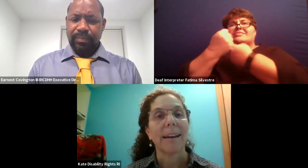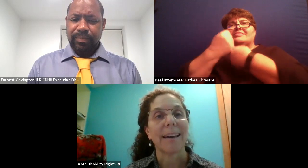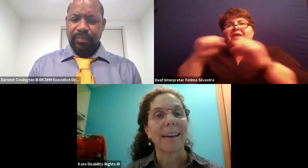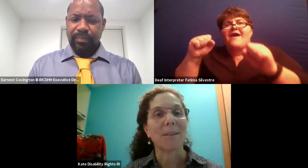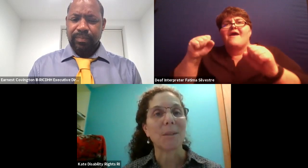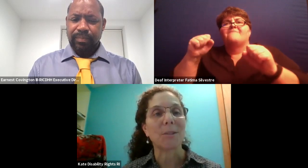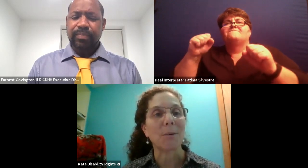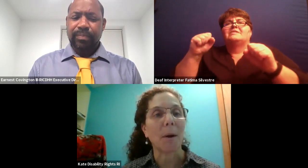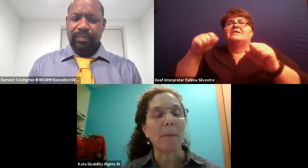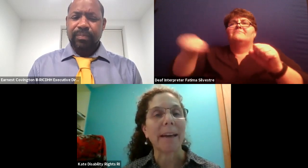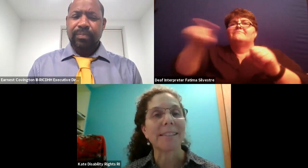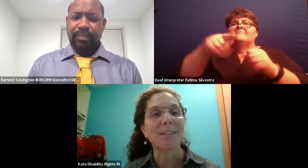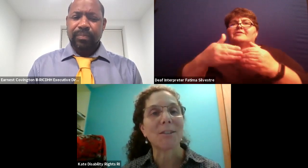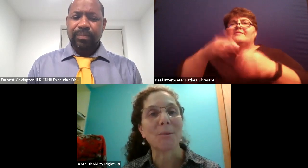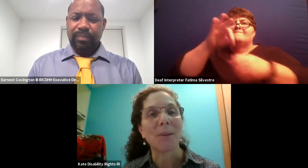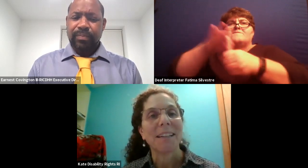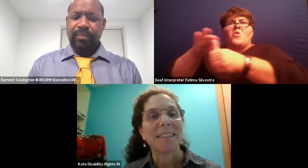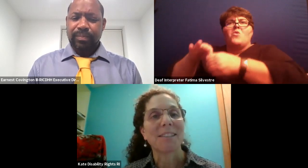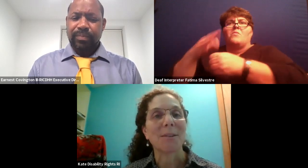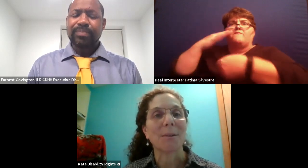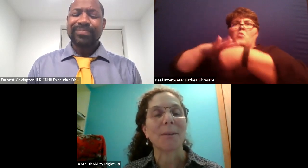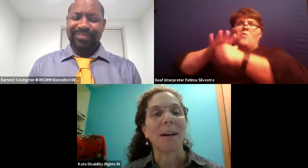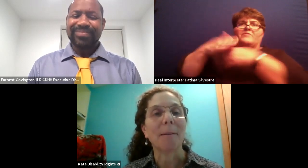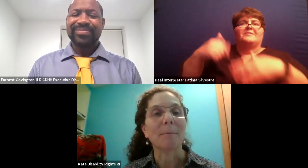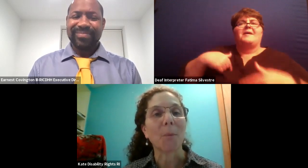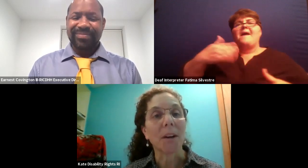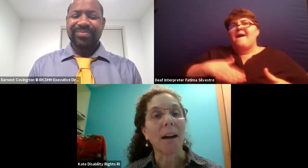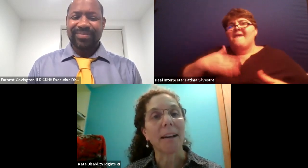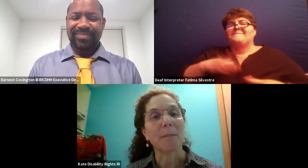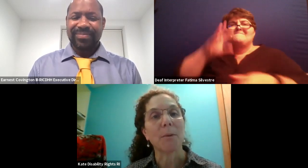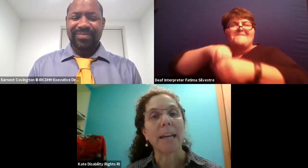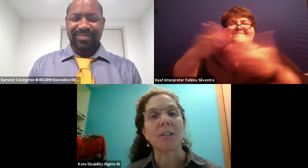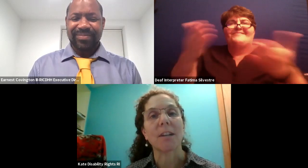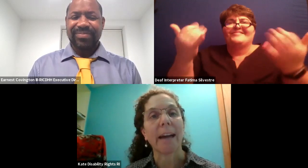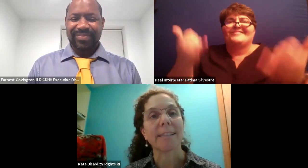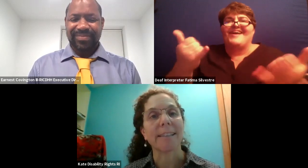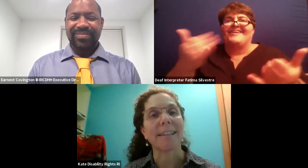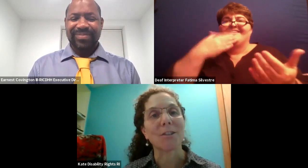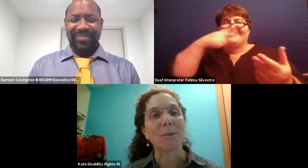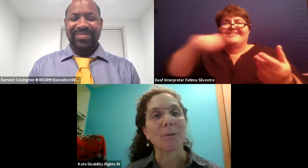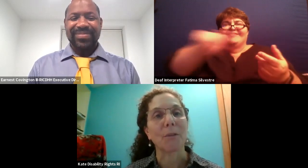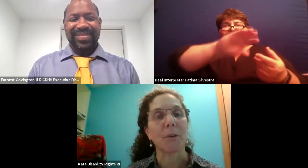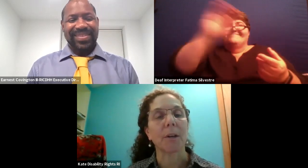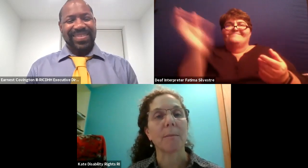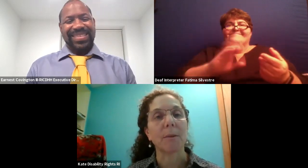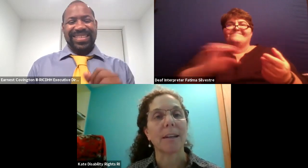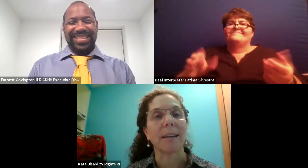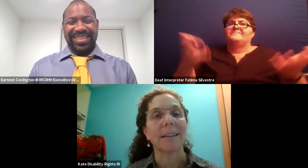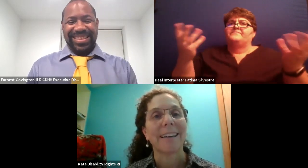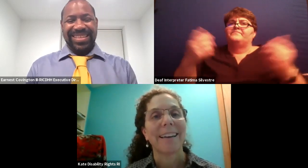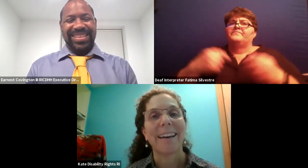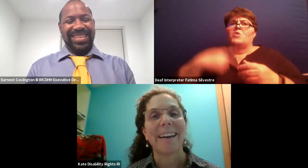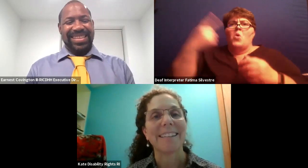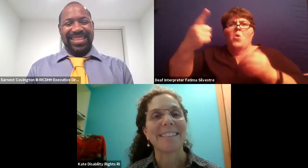here. And we do our best to work on communication access issues for your